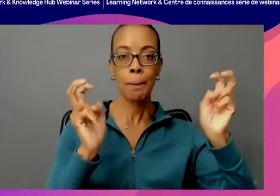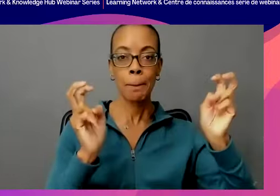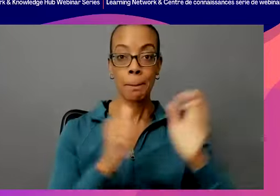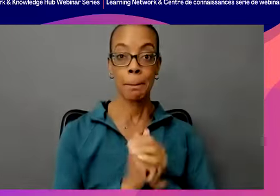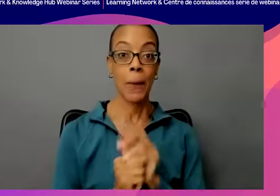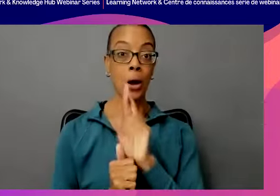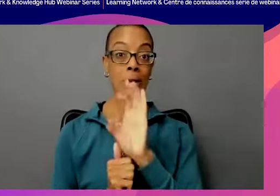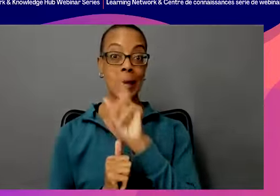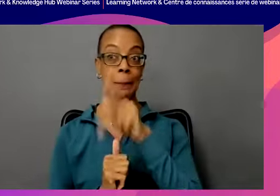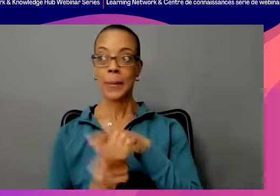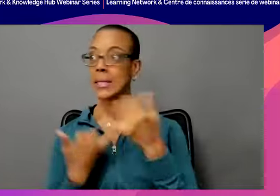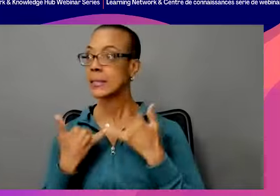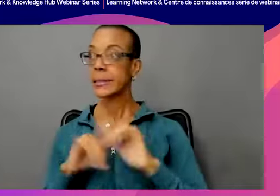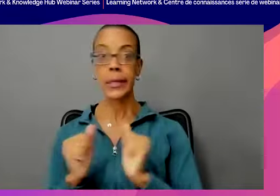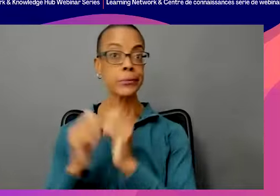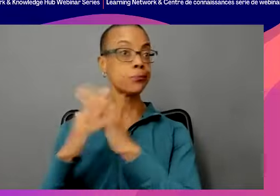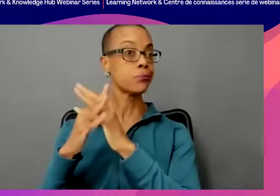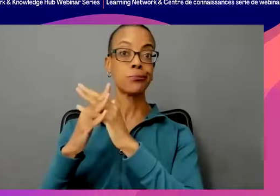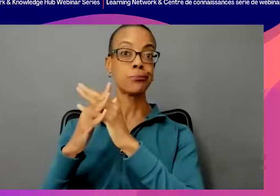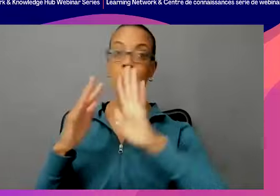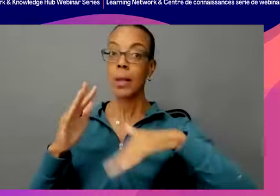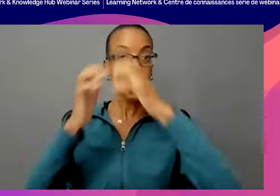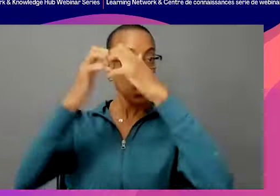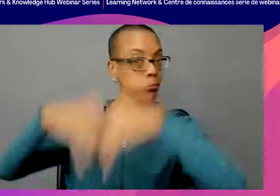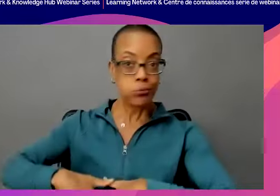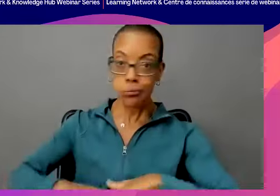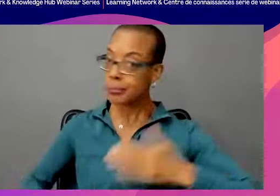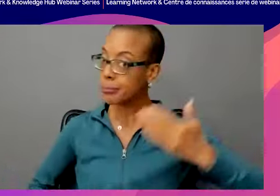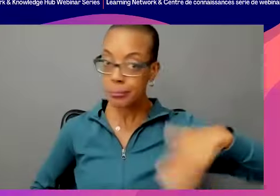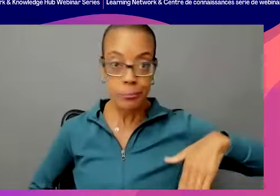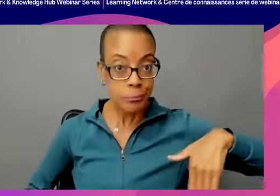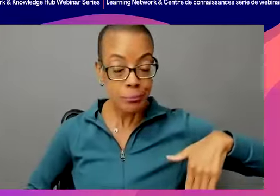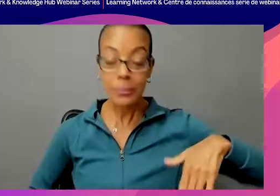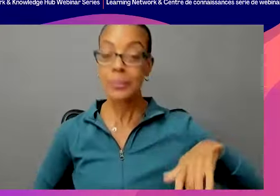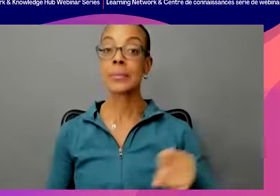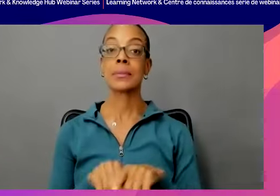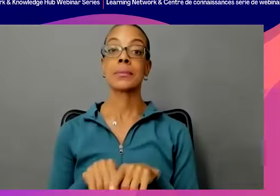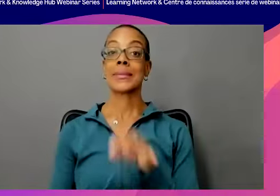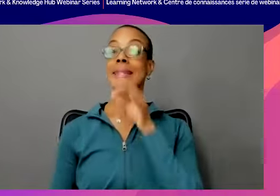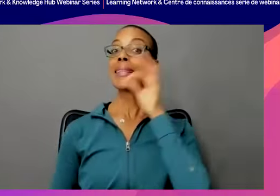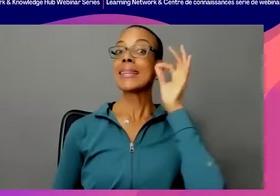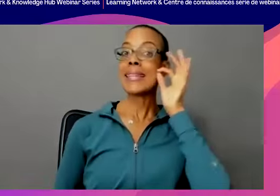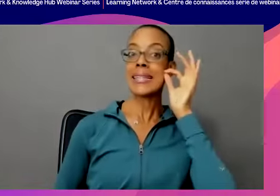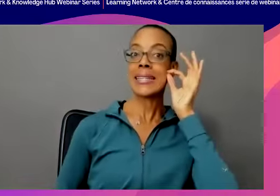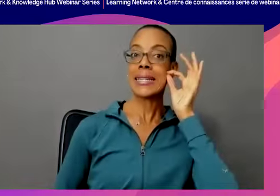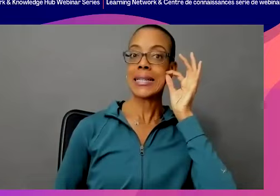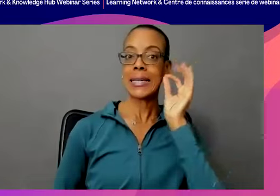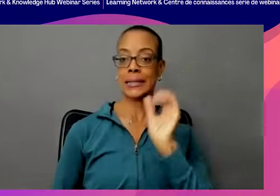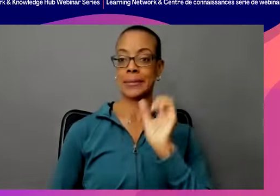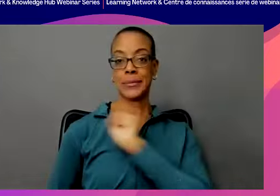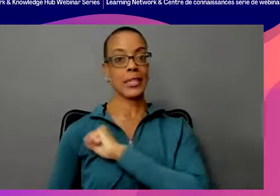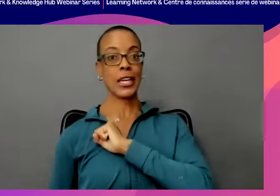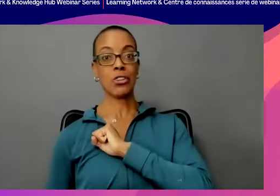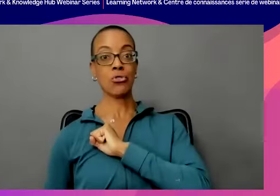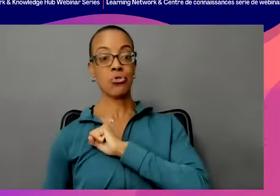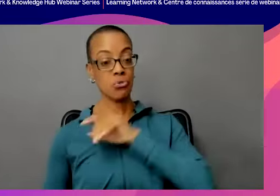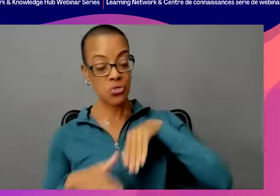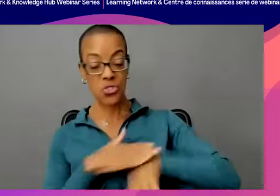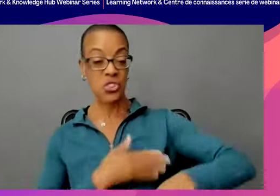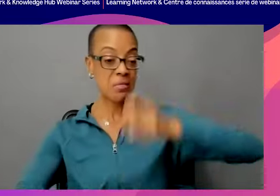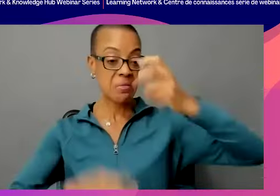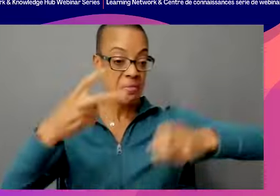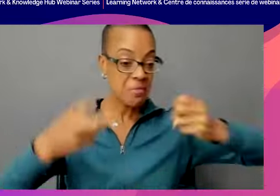been dismantled, and we also have the Indian agents who came and took our children. So we still have